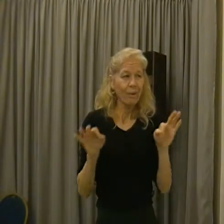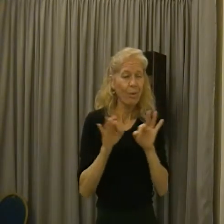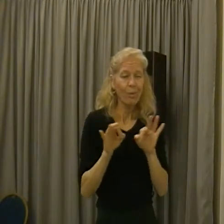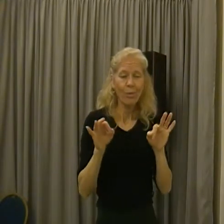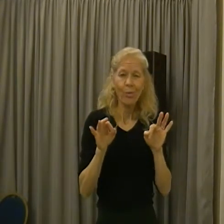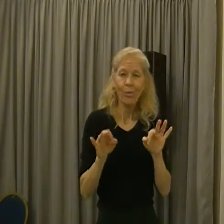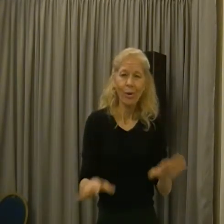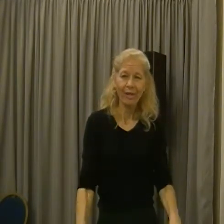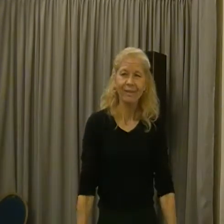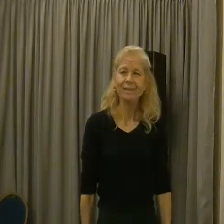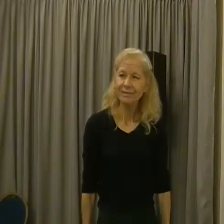that.